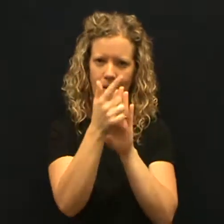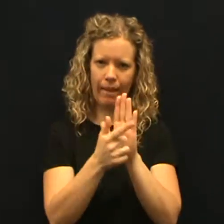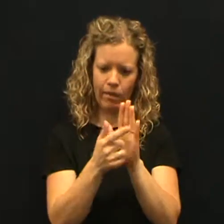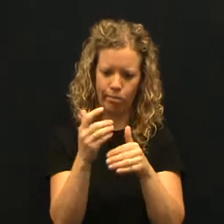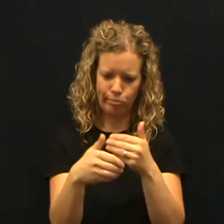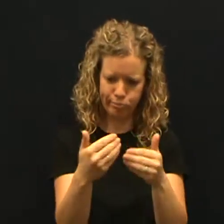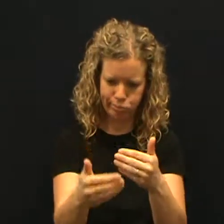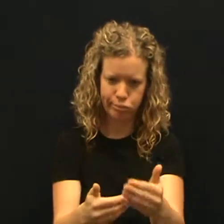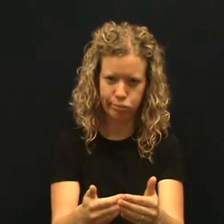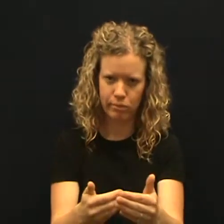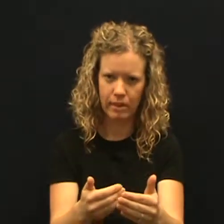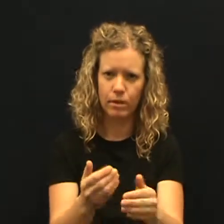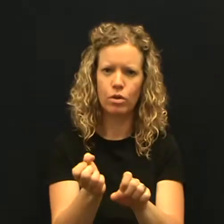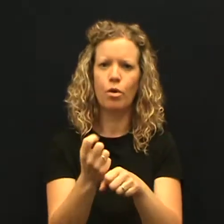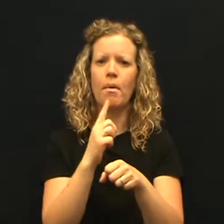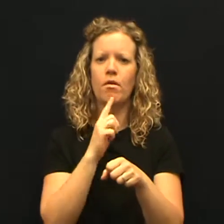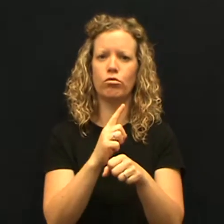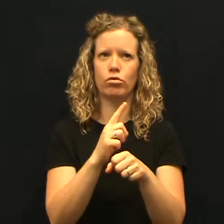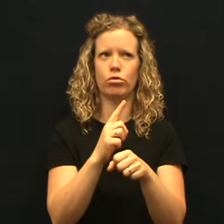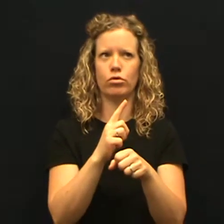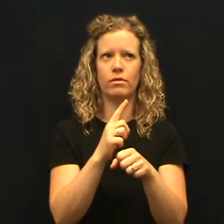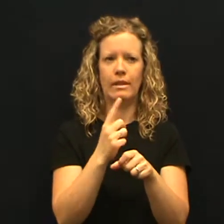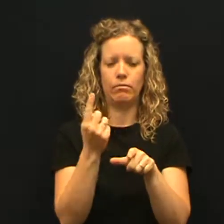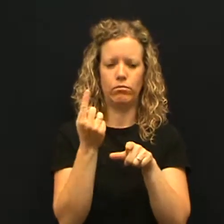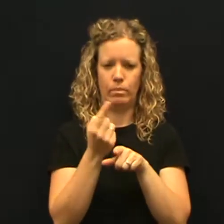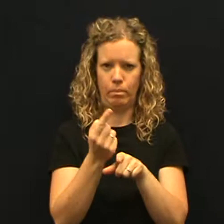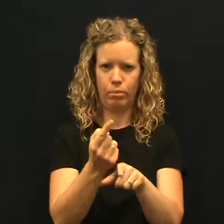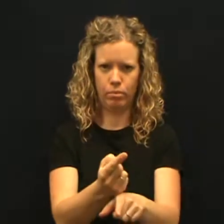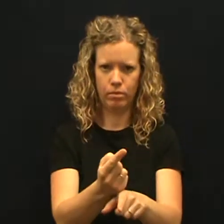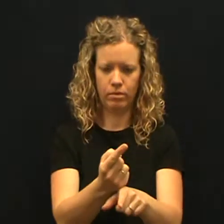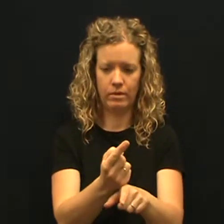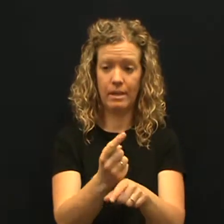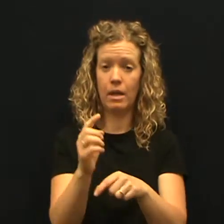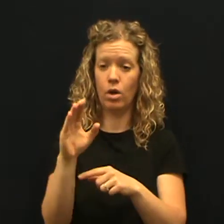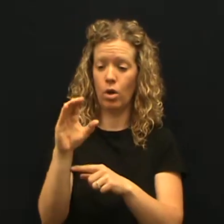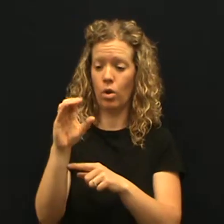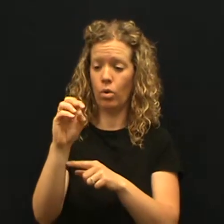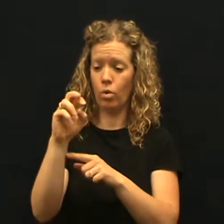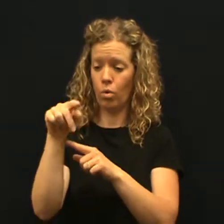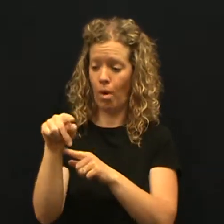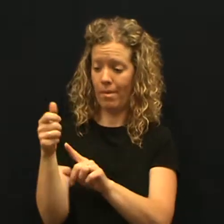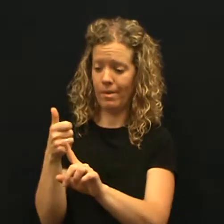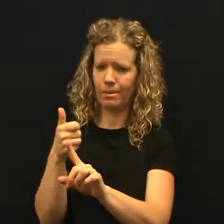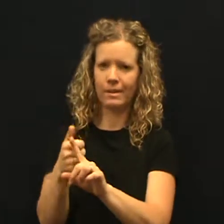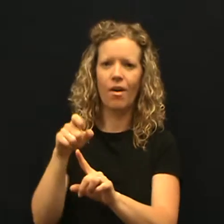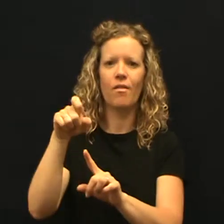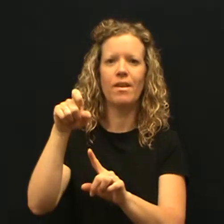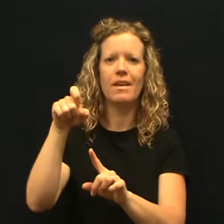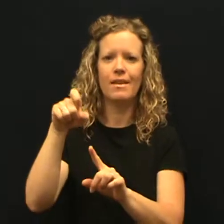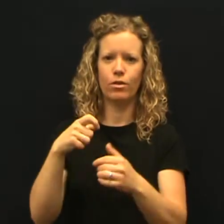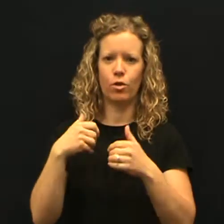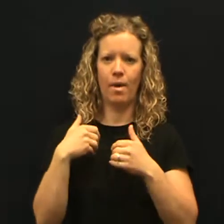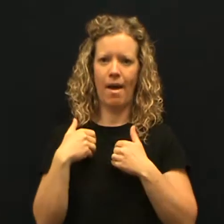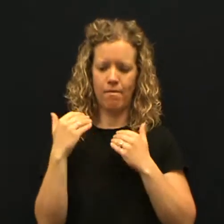point that corporation is authorized to issue a certain number of shares of common stock.